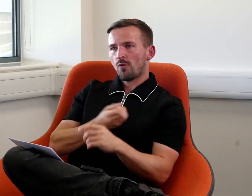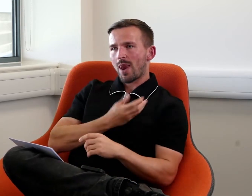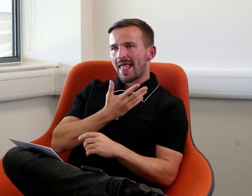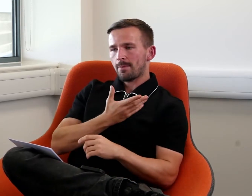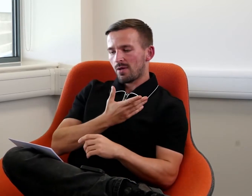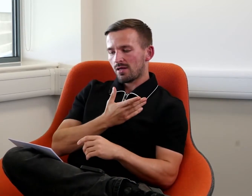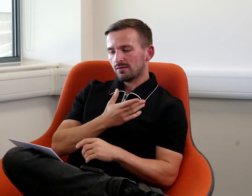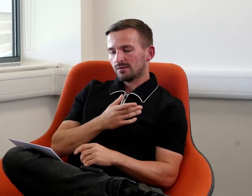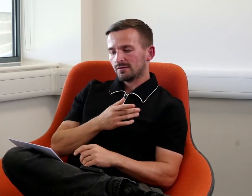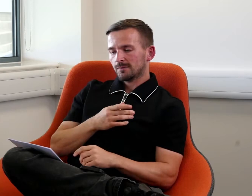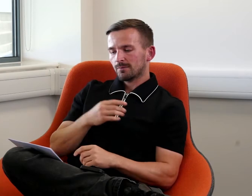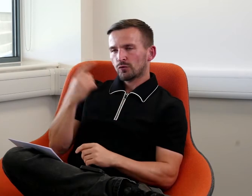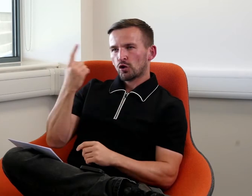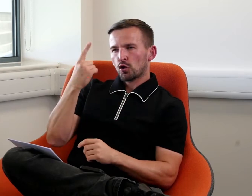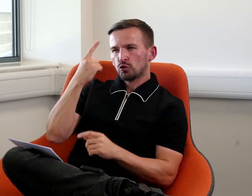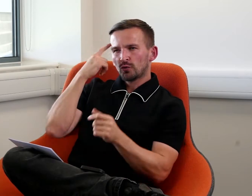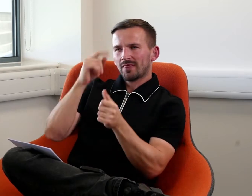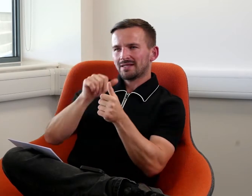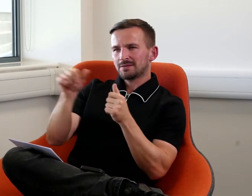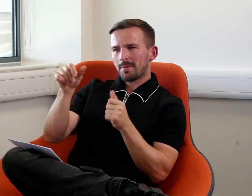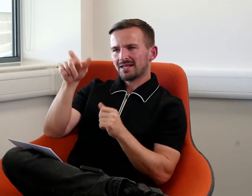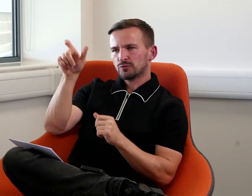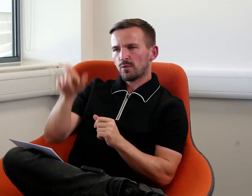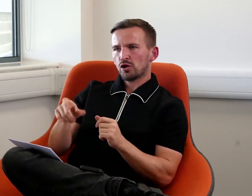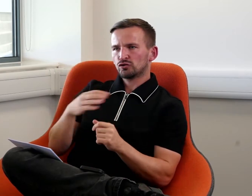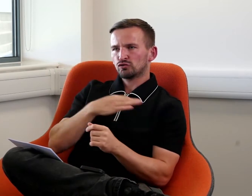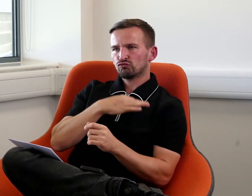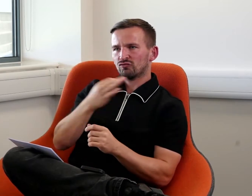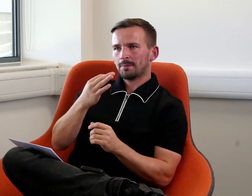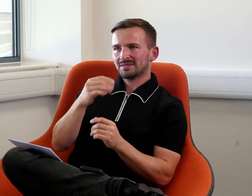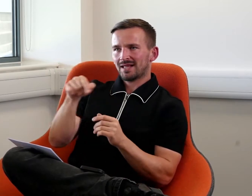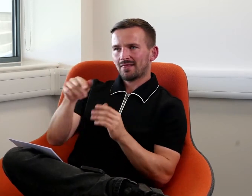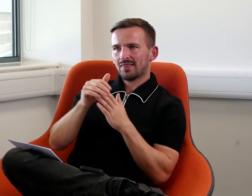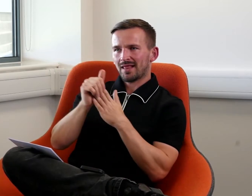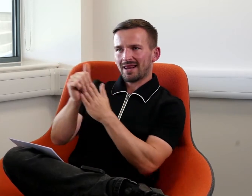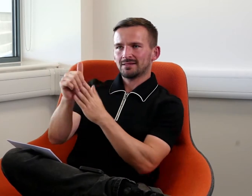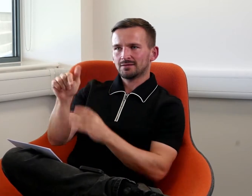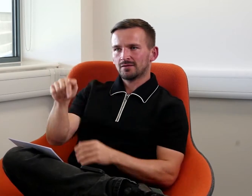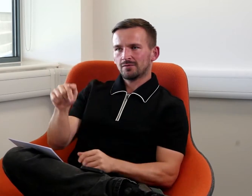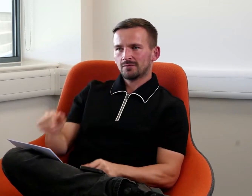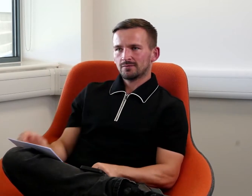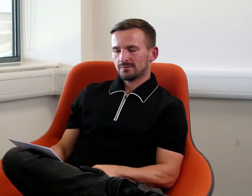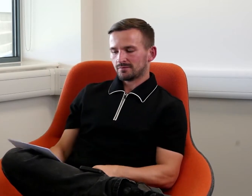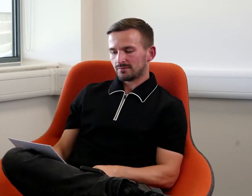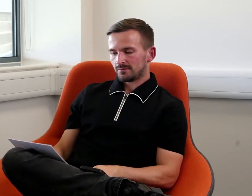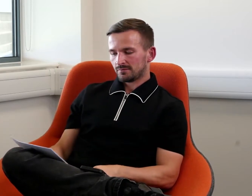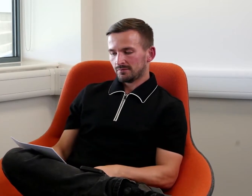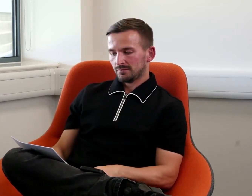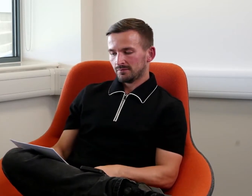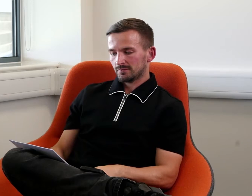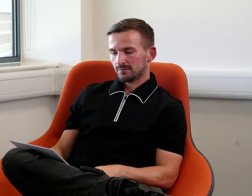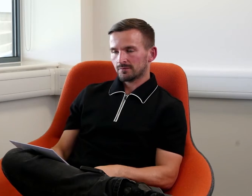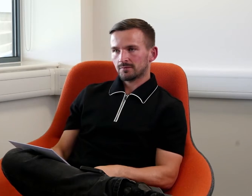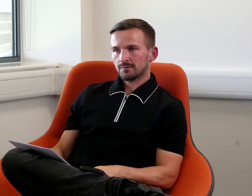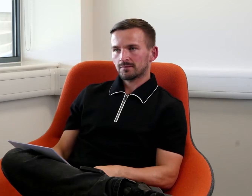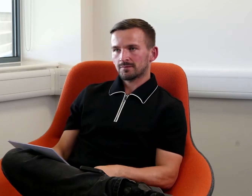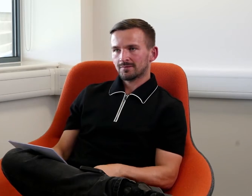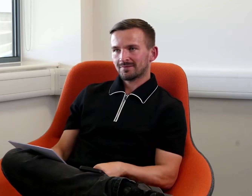So what do you think the future direction of Labour is, and who would be the best person to lead it that way?